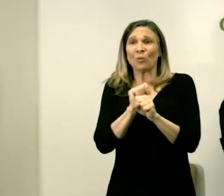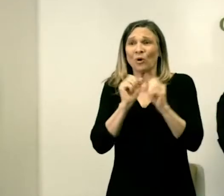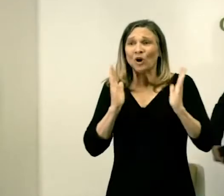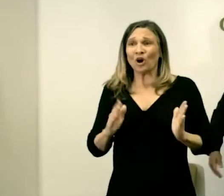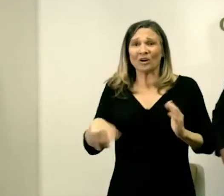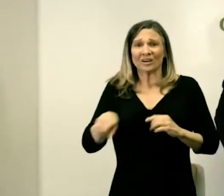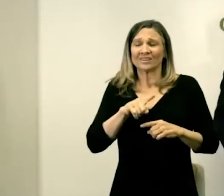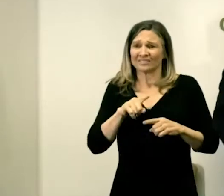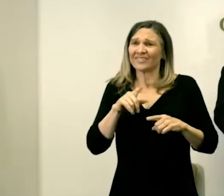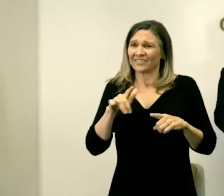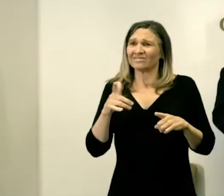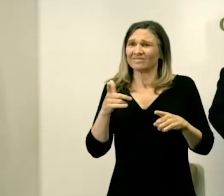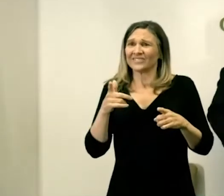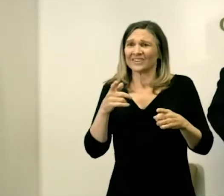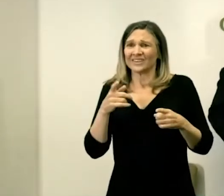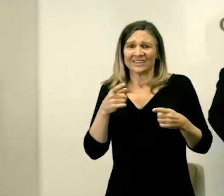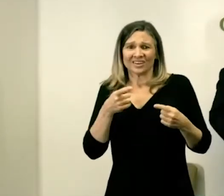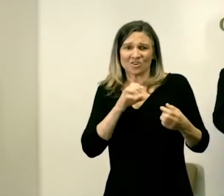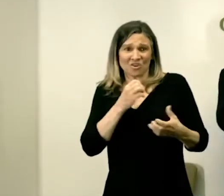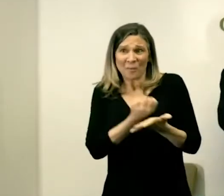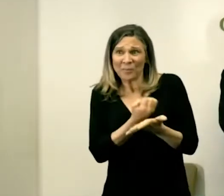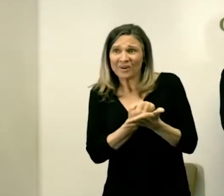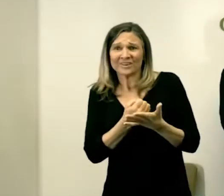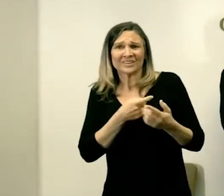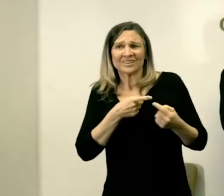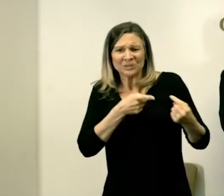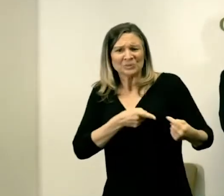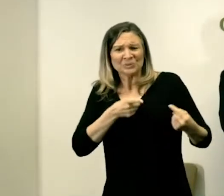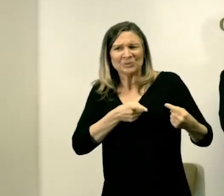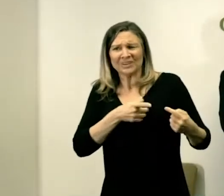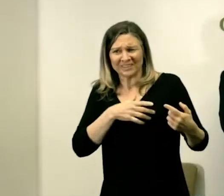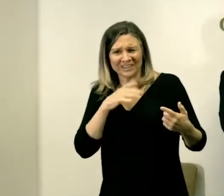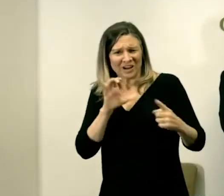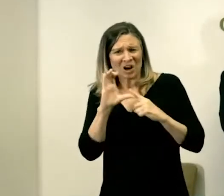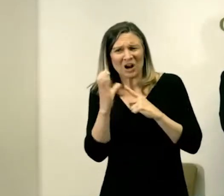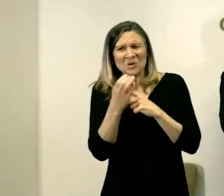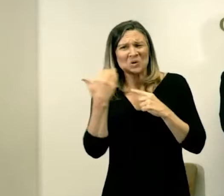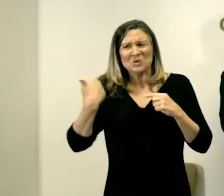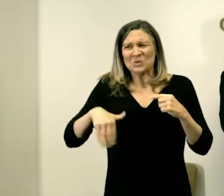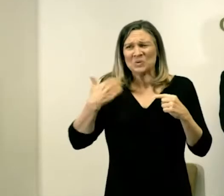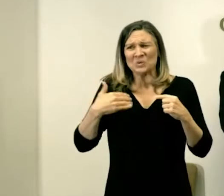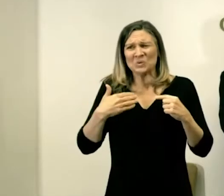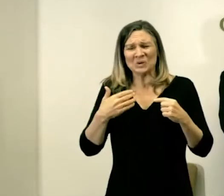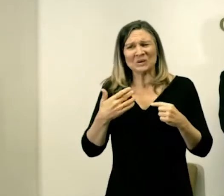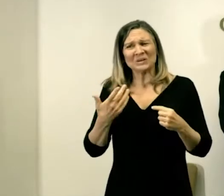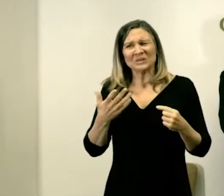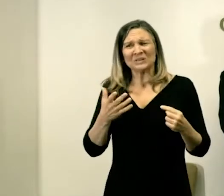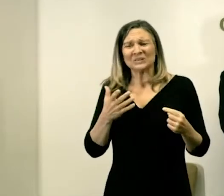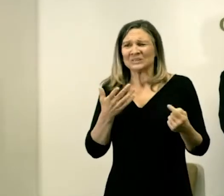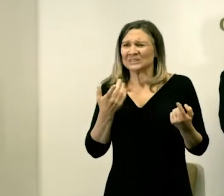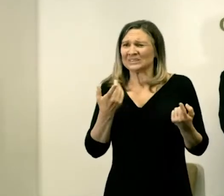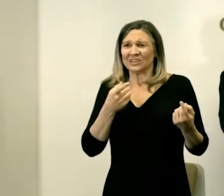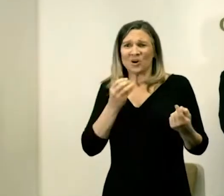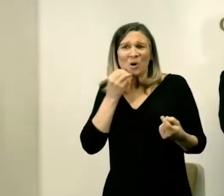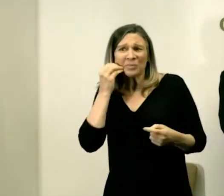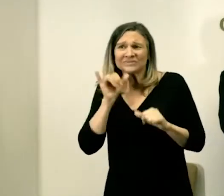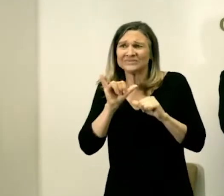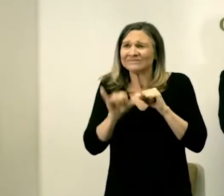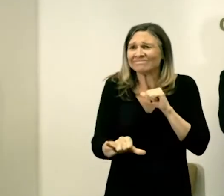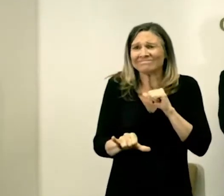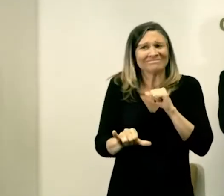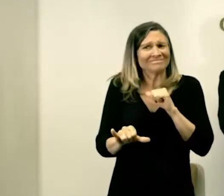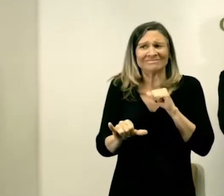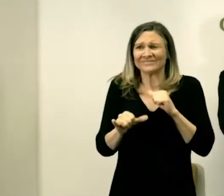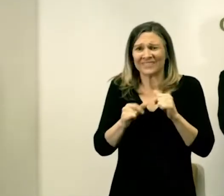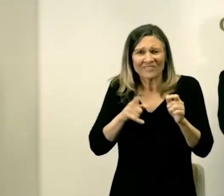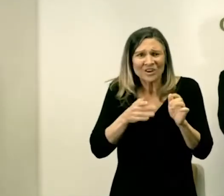function, and doing it under some very difficult conditions. They don't have the luxury of remotely working or working from home. So they've had to go